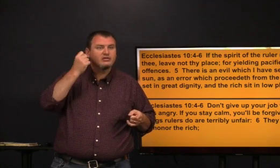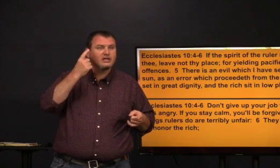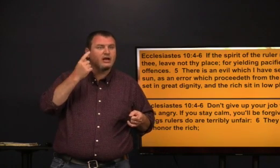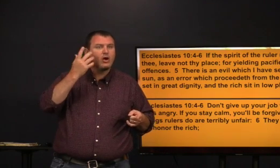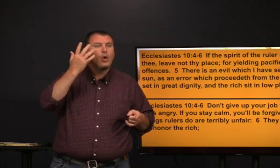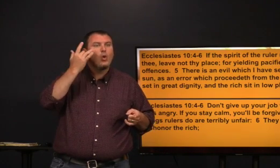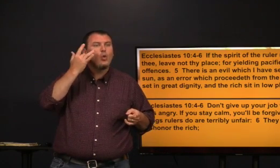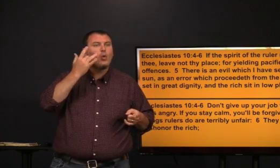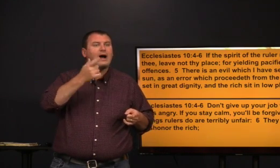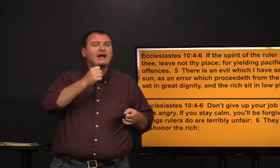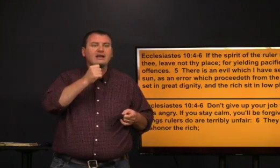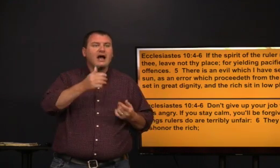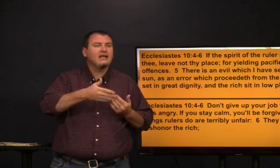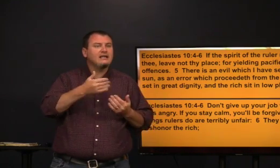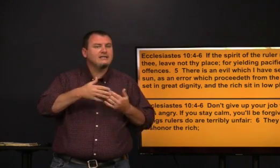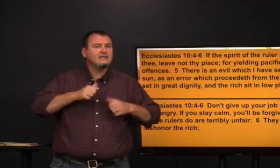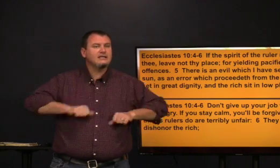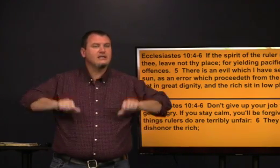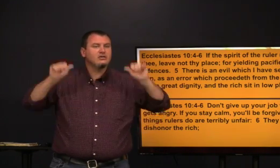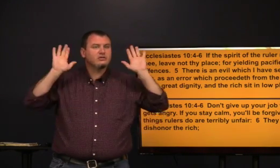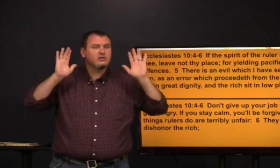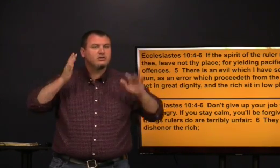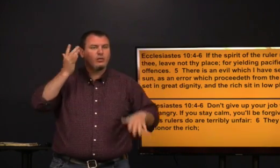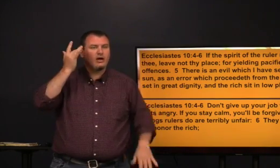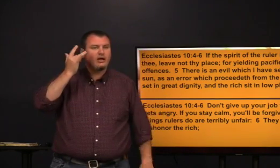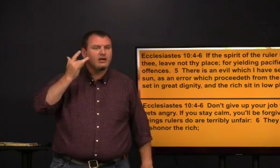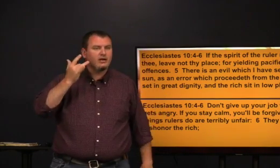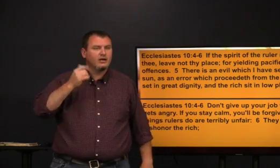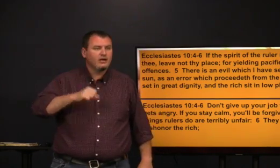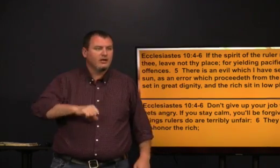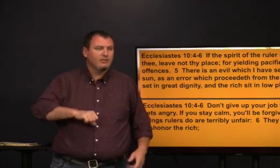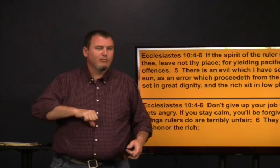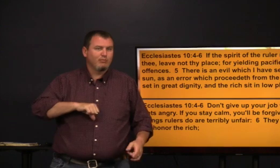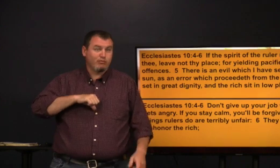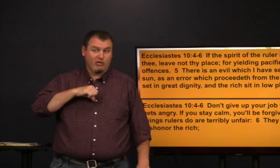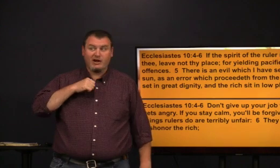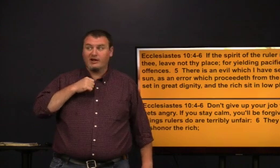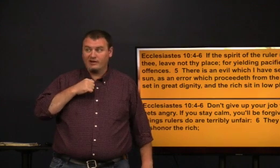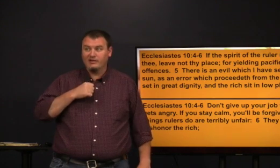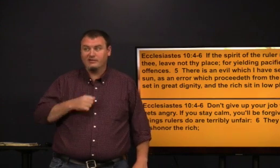Understand. Why not easy yield? Why? Pride.